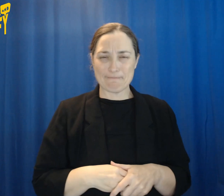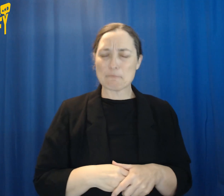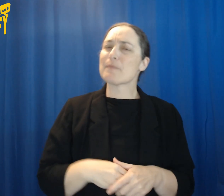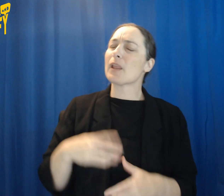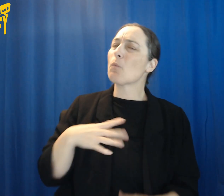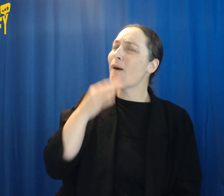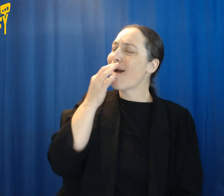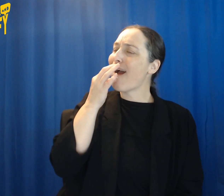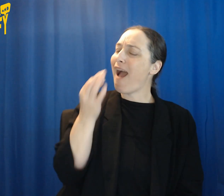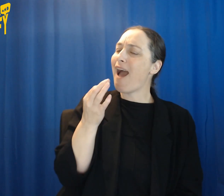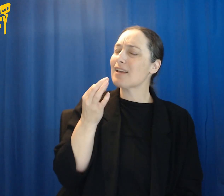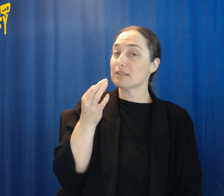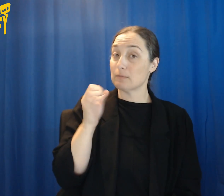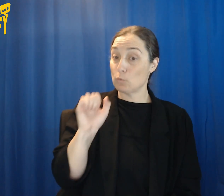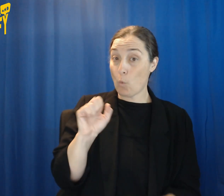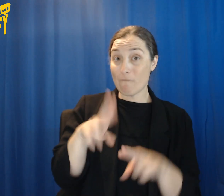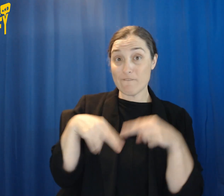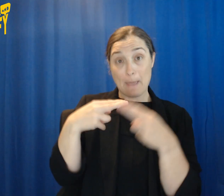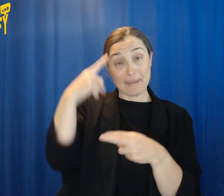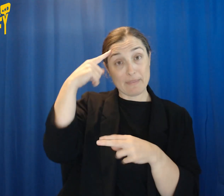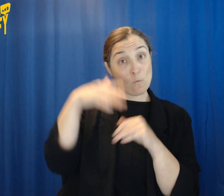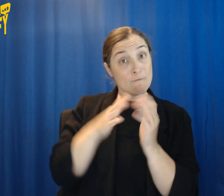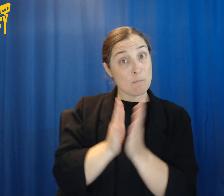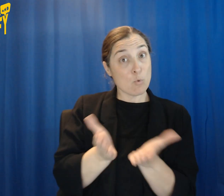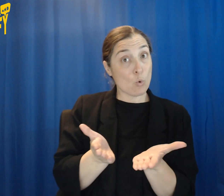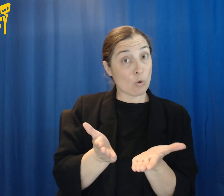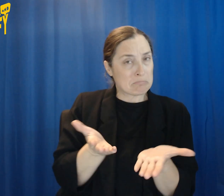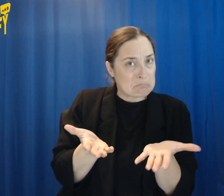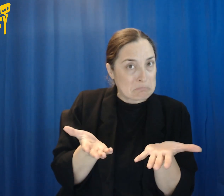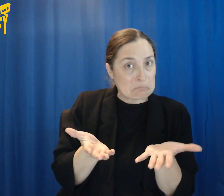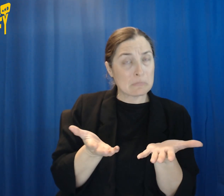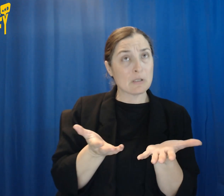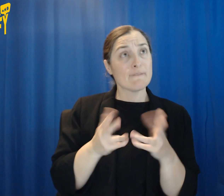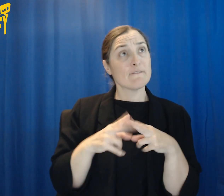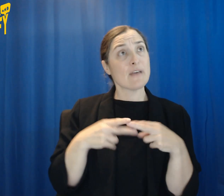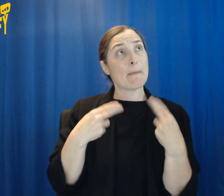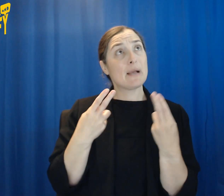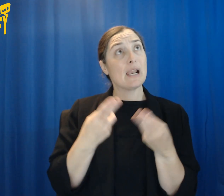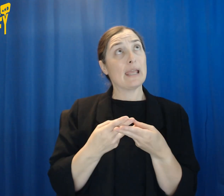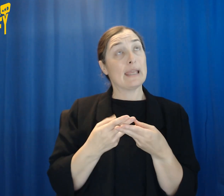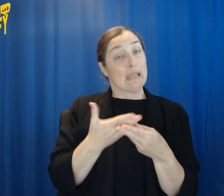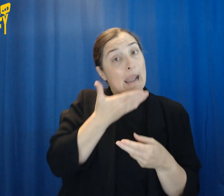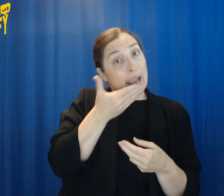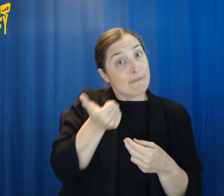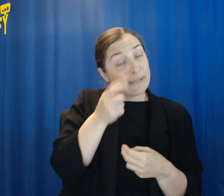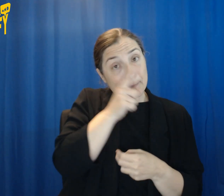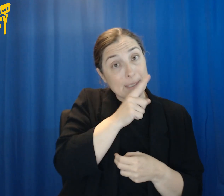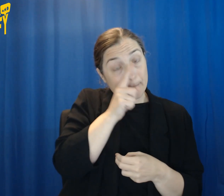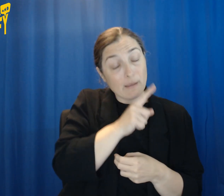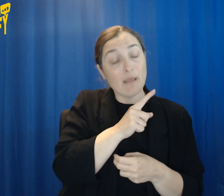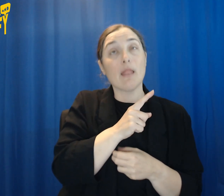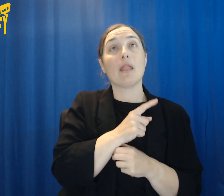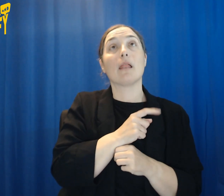your family think of the book because I think they come across as lovely people and you can tell that there's a lot